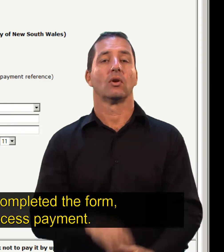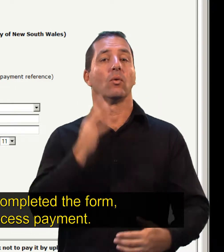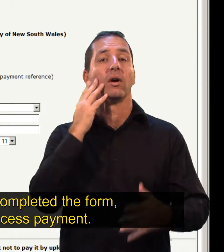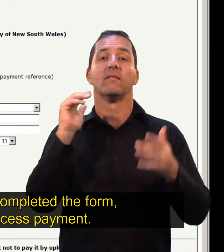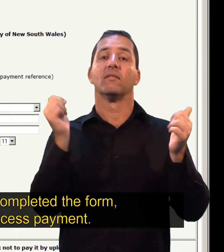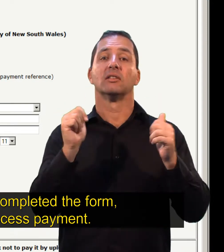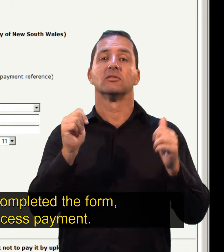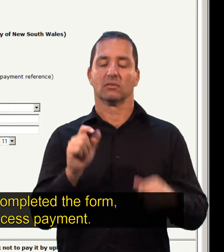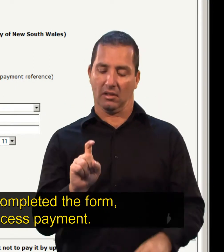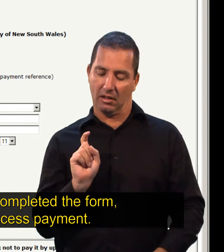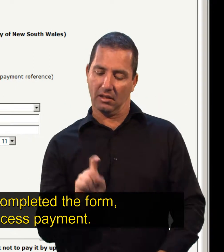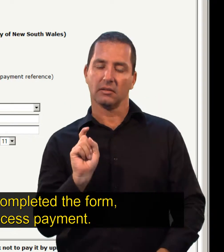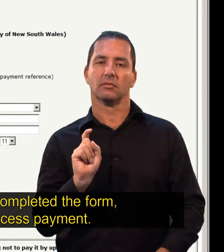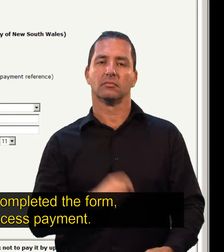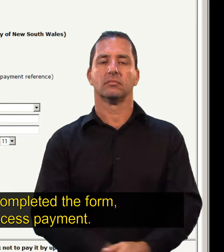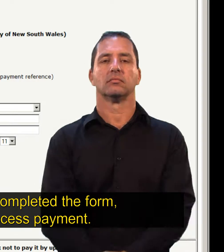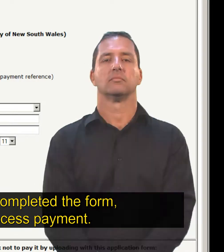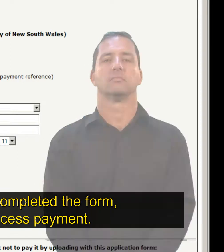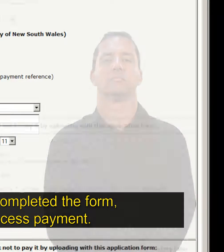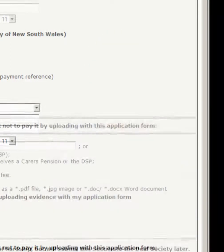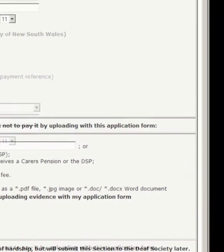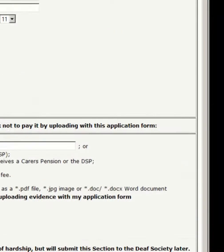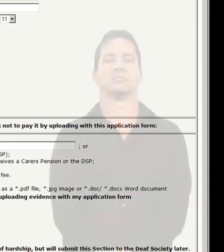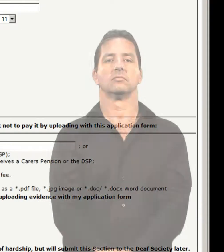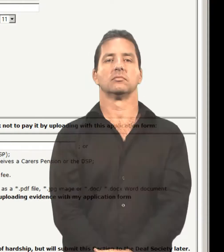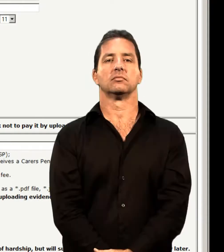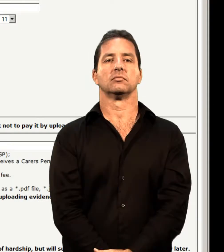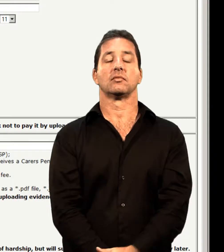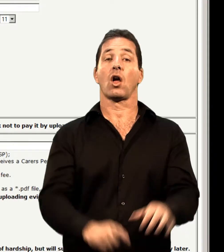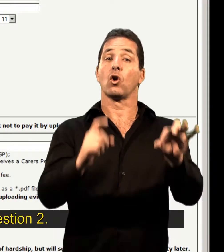When you've completed the form, click to process payment.